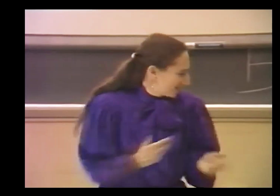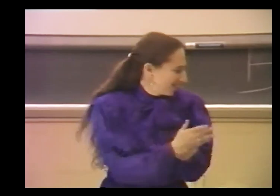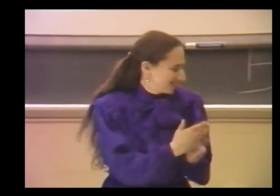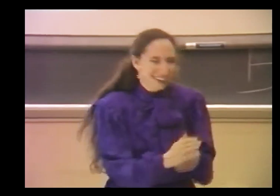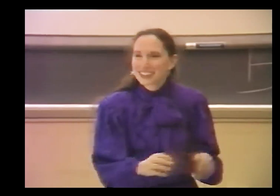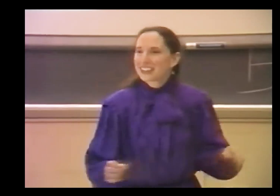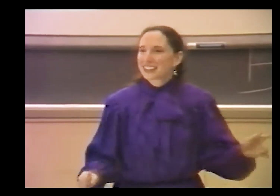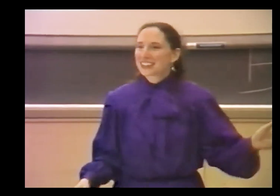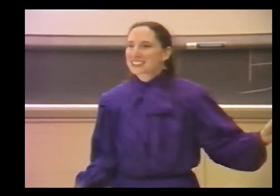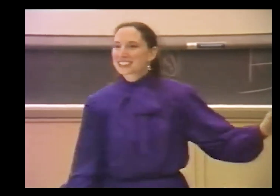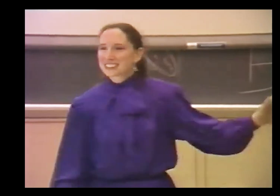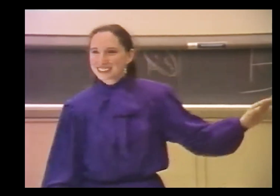I'm sorry. Yes. Yes.